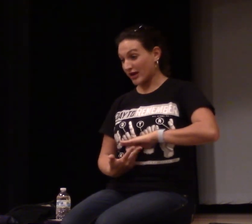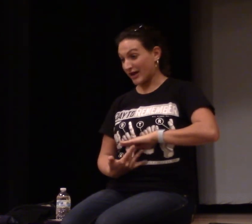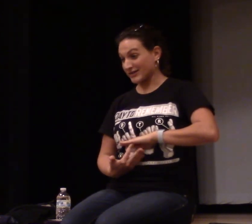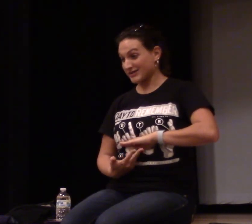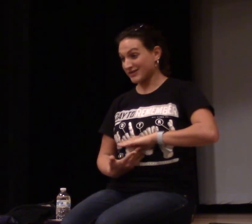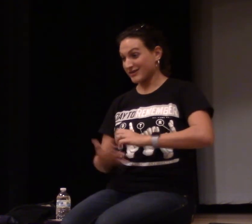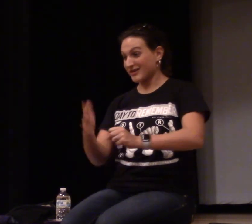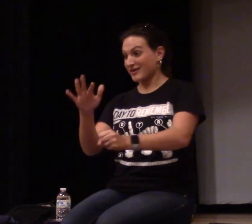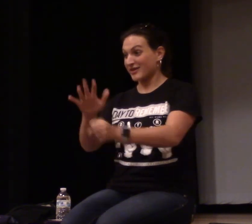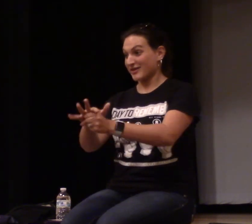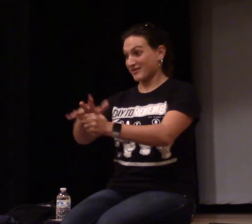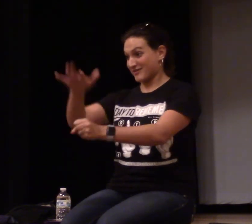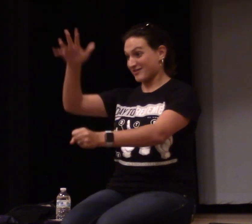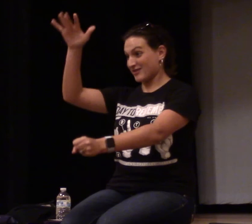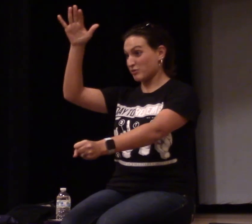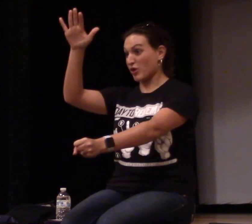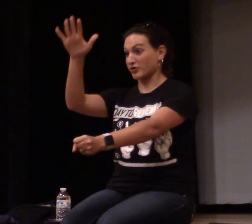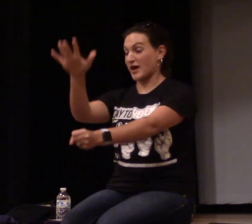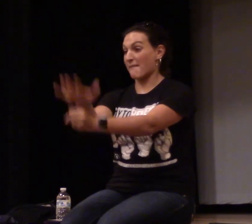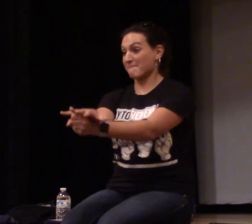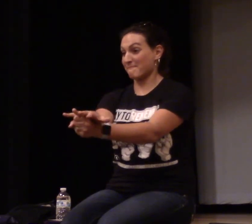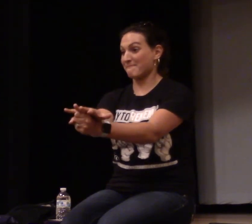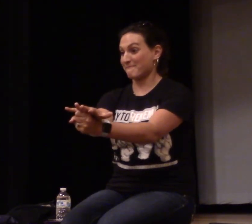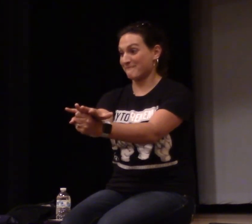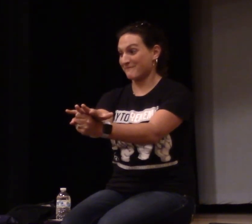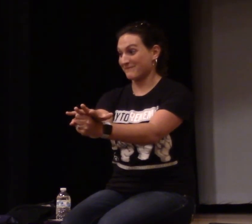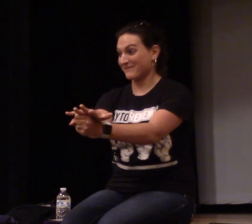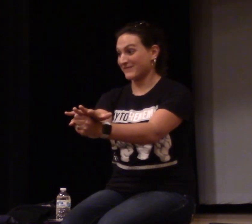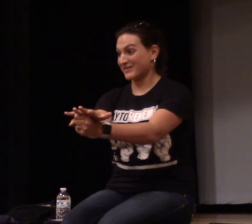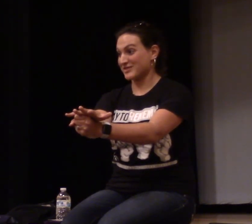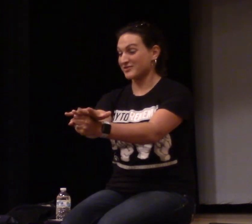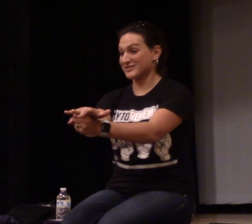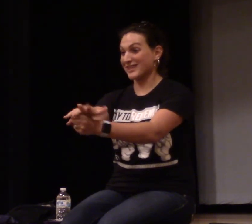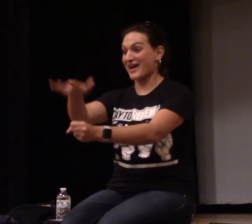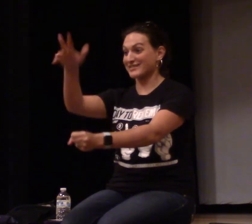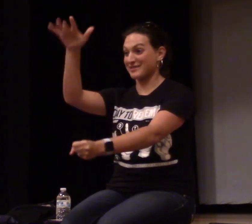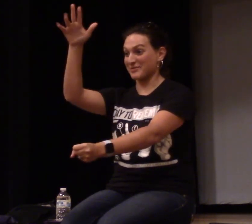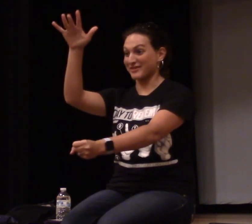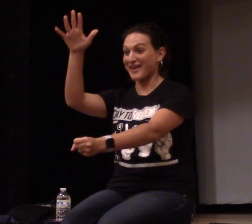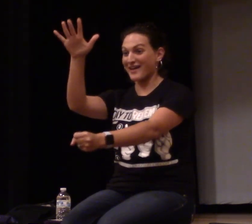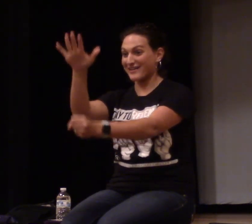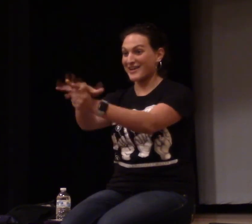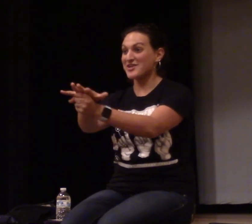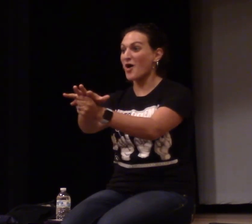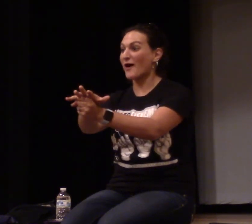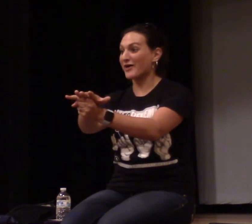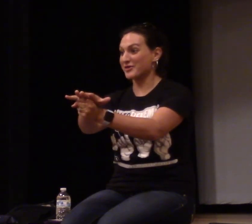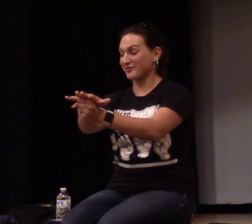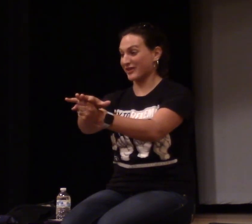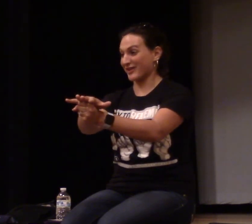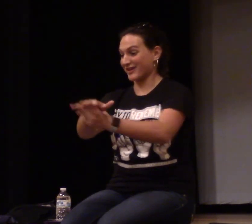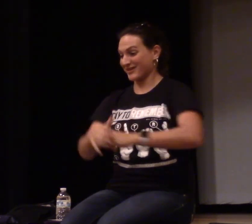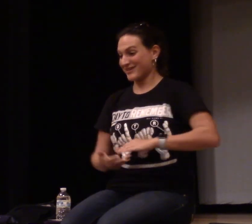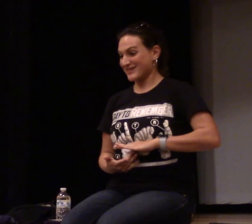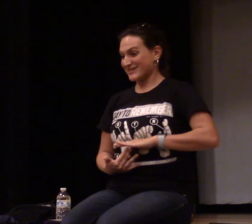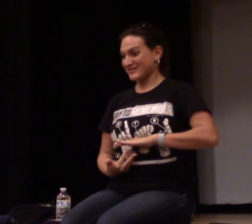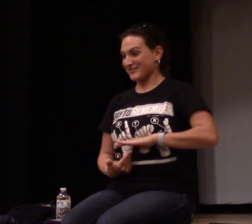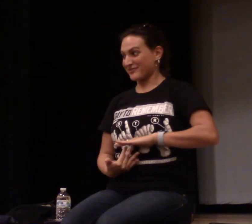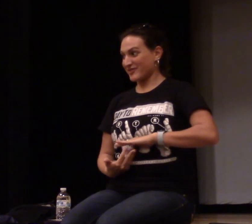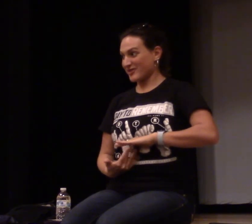furious, you blow your top. You just let someone know how you're feeling. So